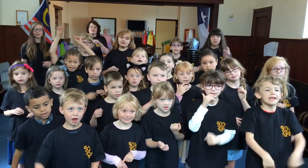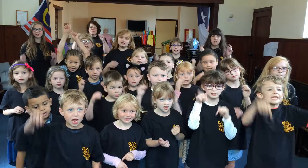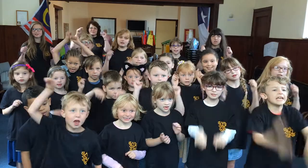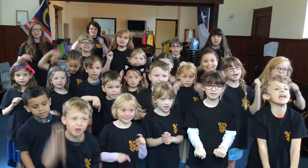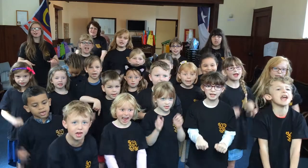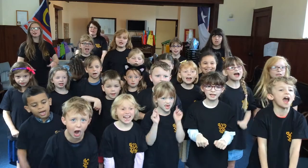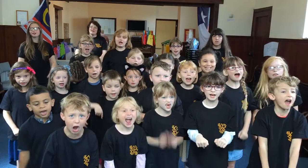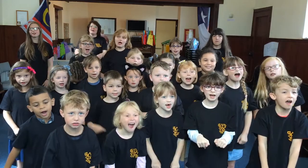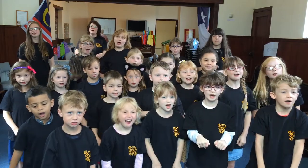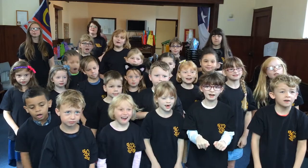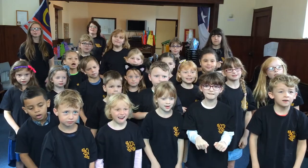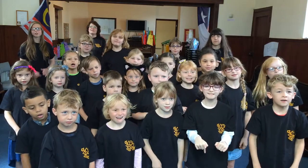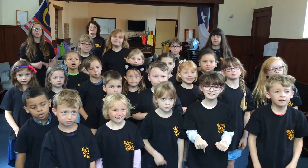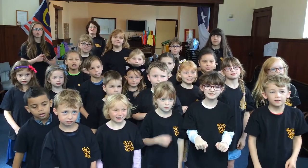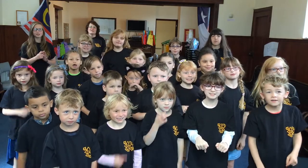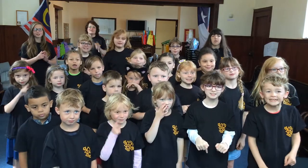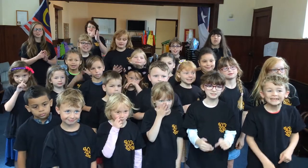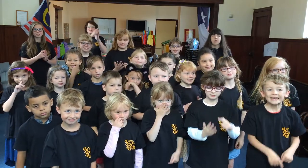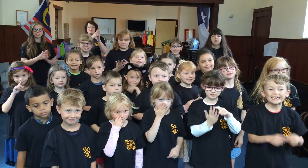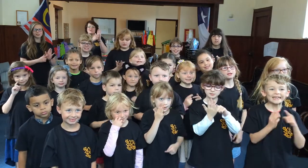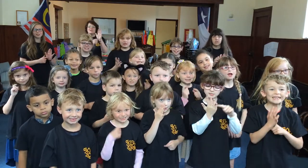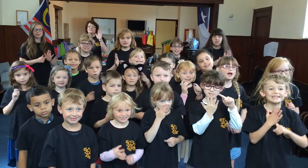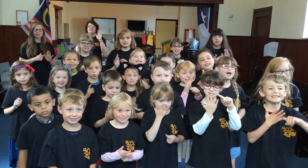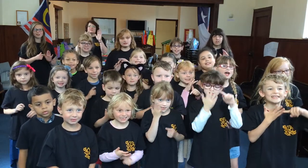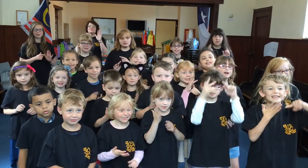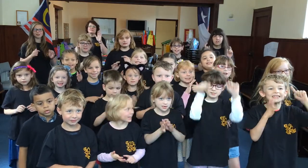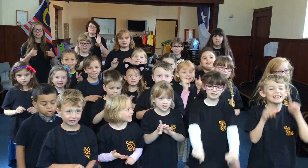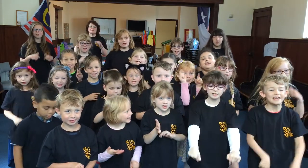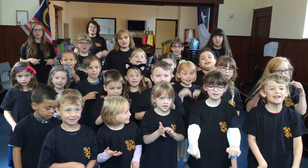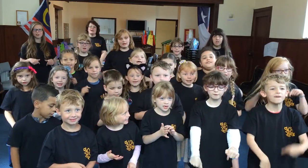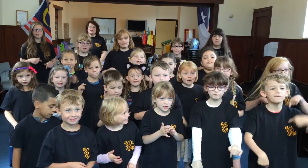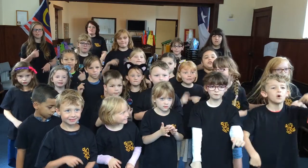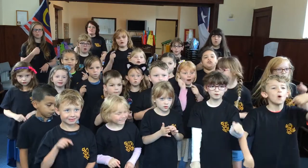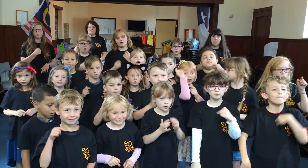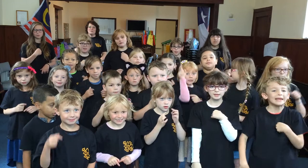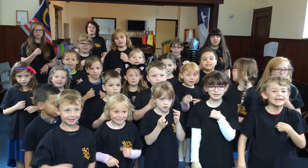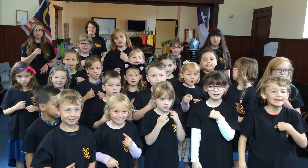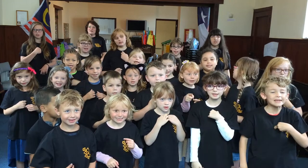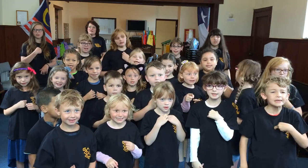Jesus is here for me.